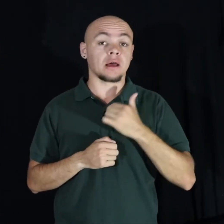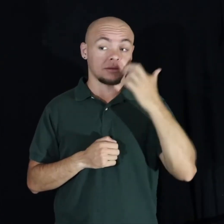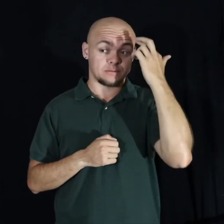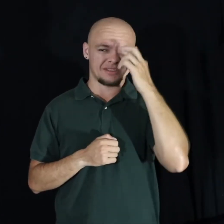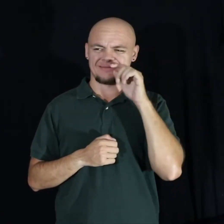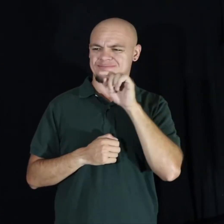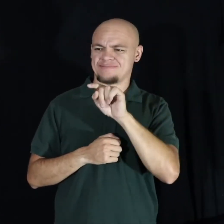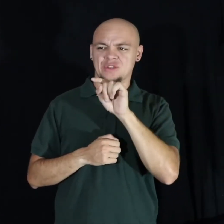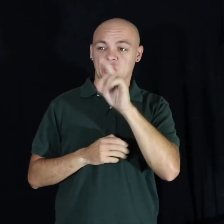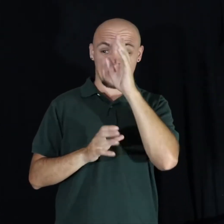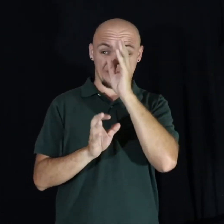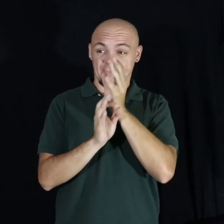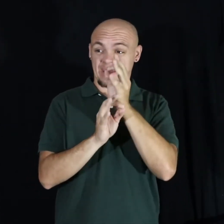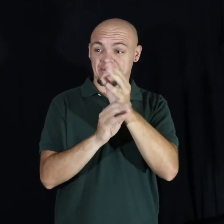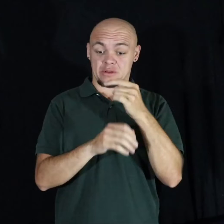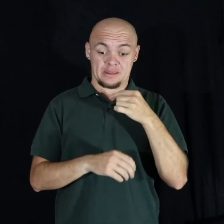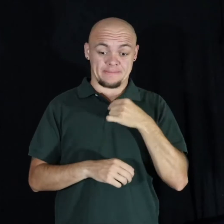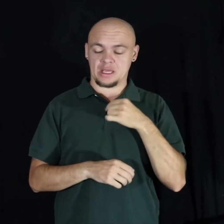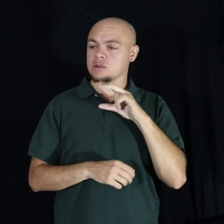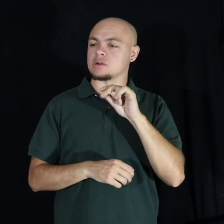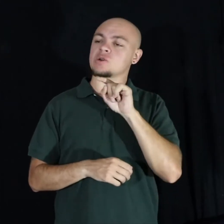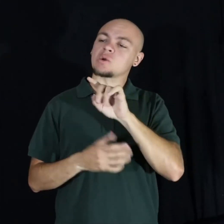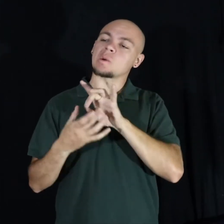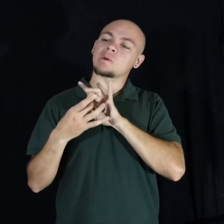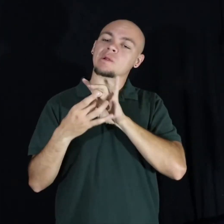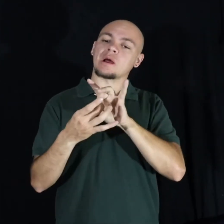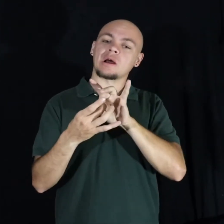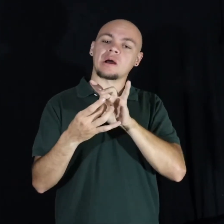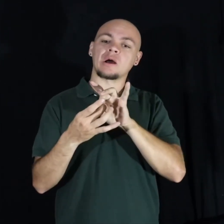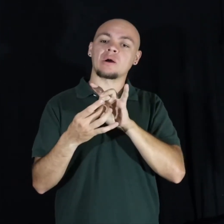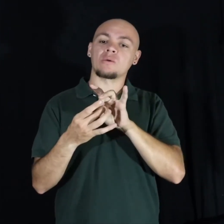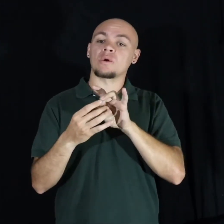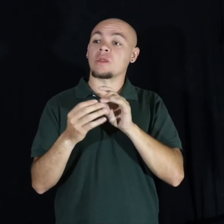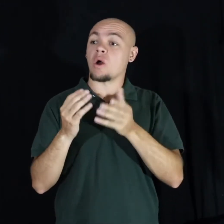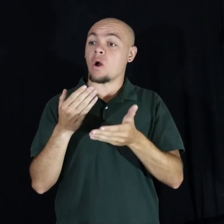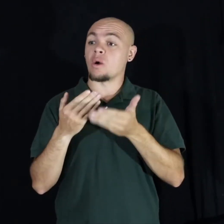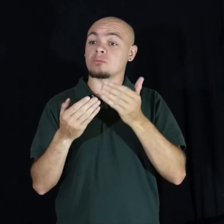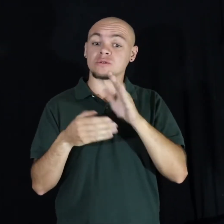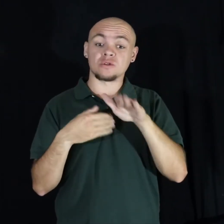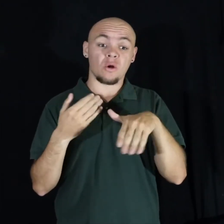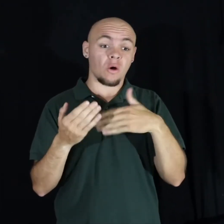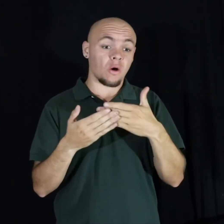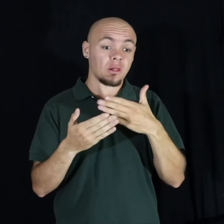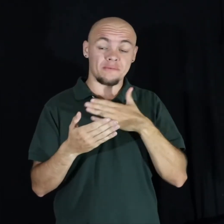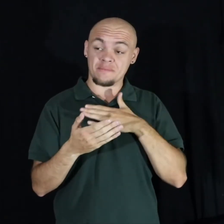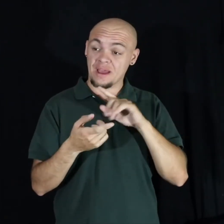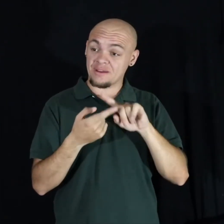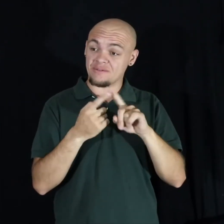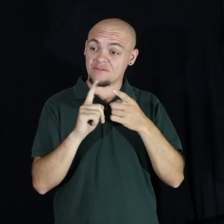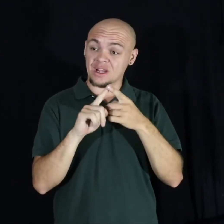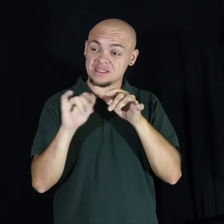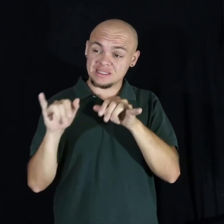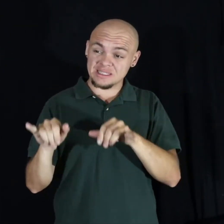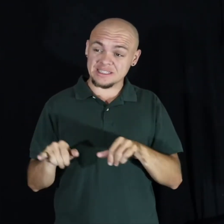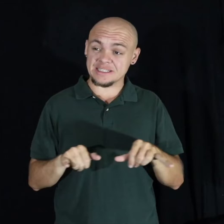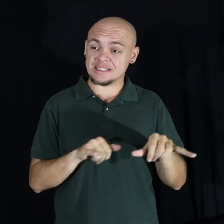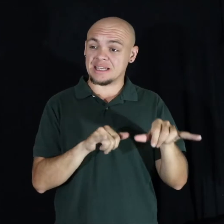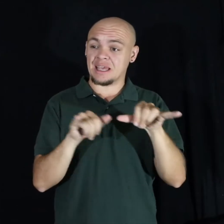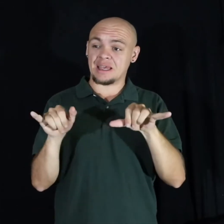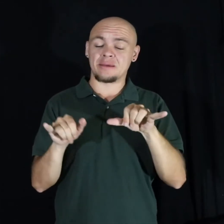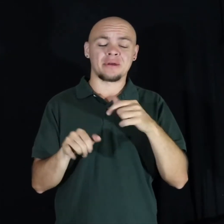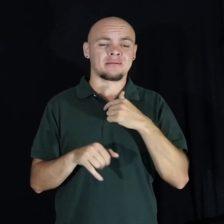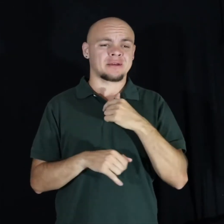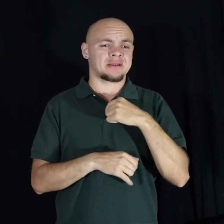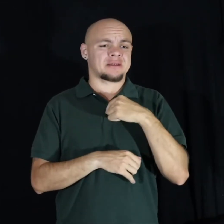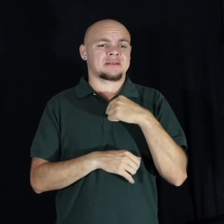you weren't even faithful to me. You were in a relationship with almost all of my friends. I was a fool to